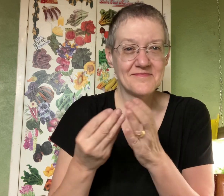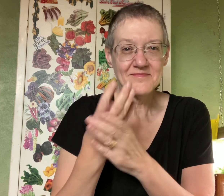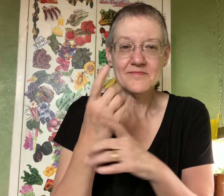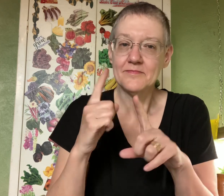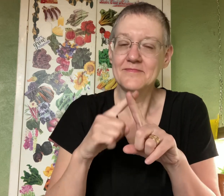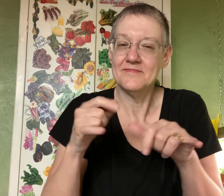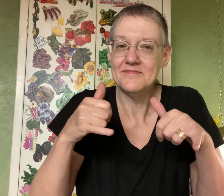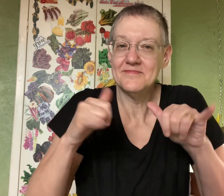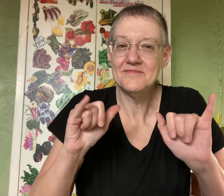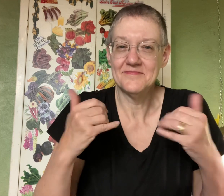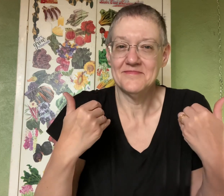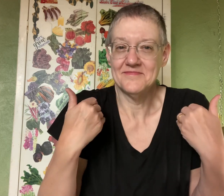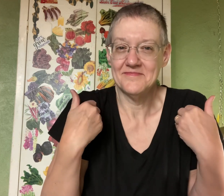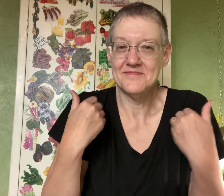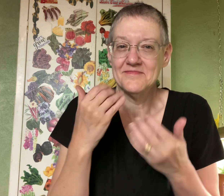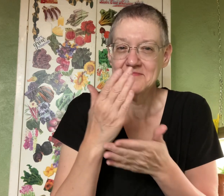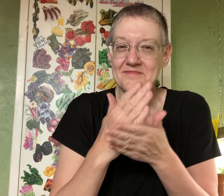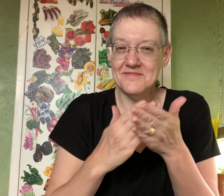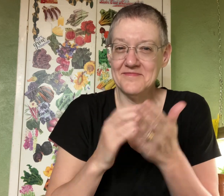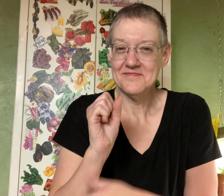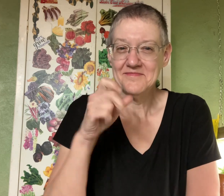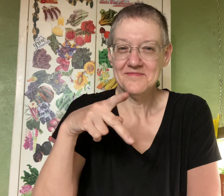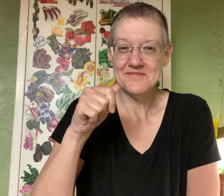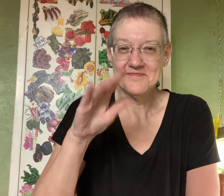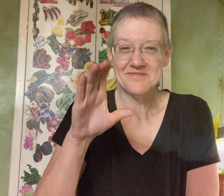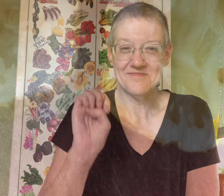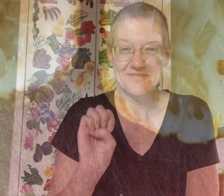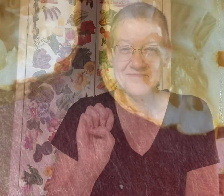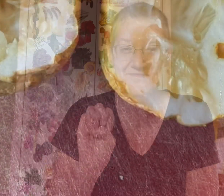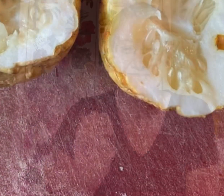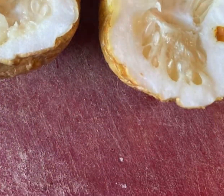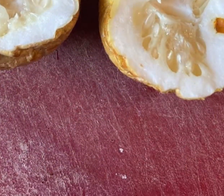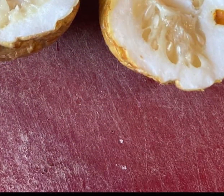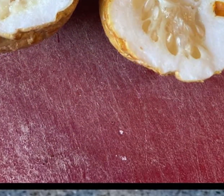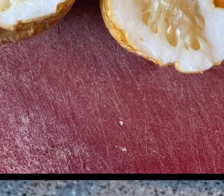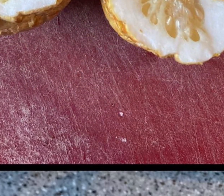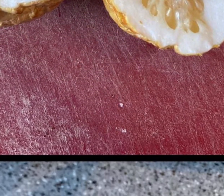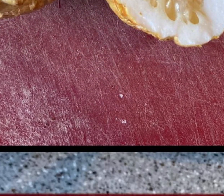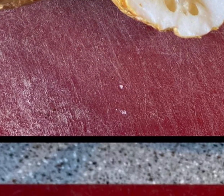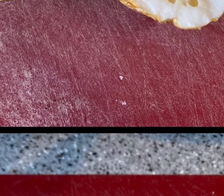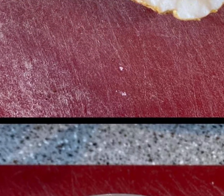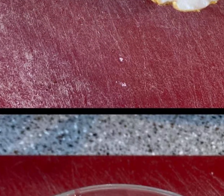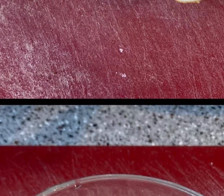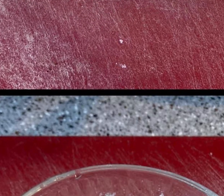Because I really hadn't planned to grow cucumbers this year, but I still have a little bit of space.